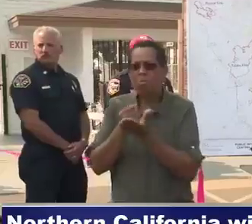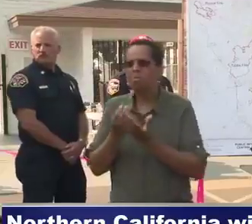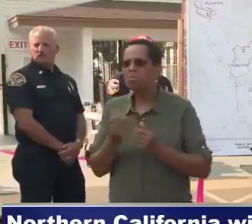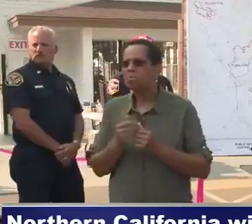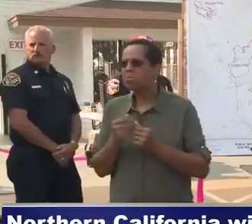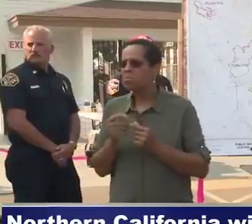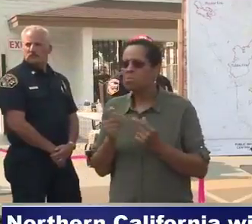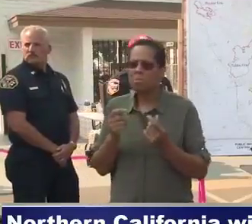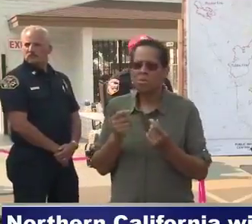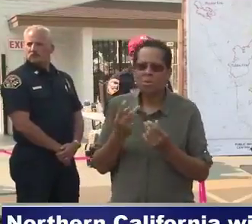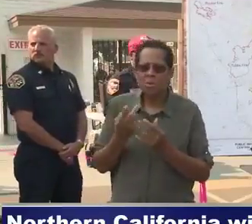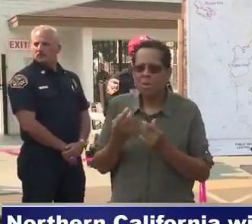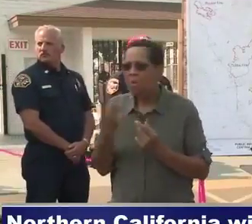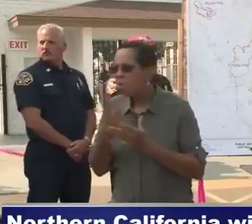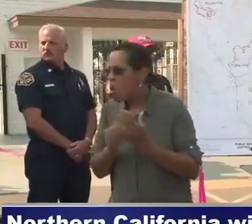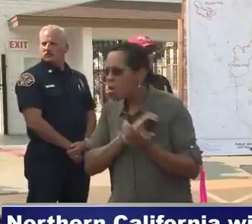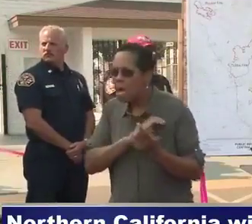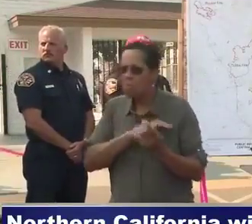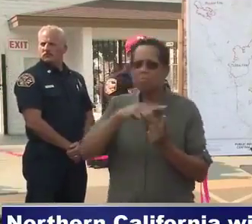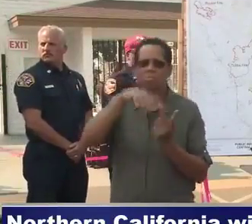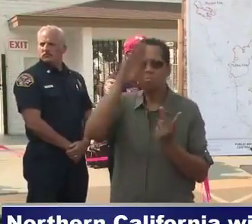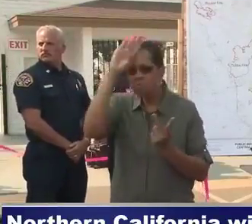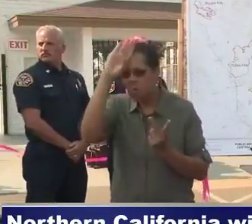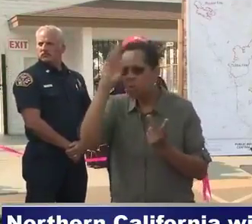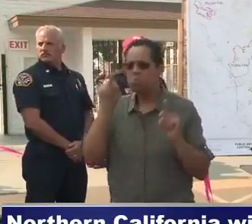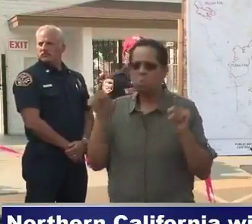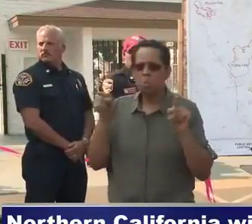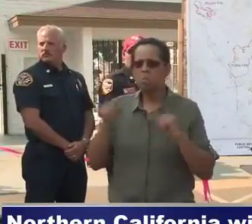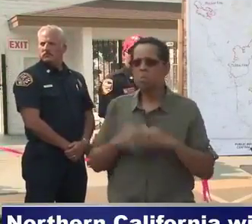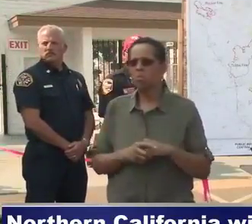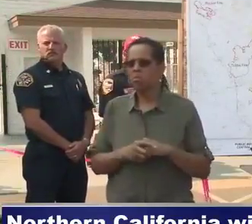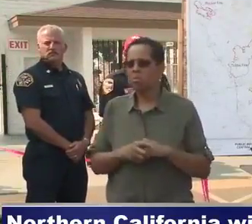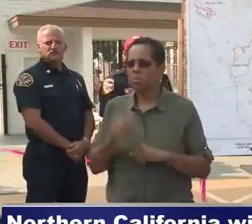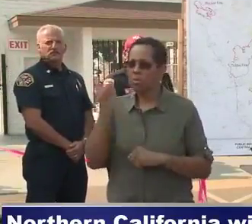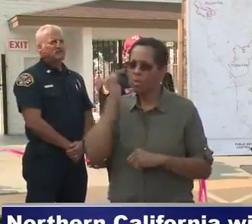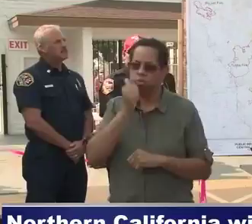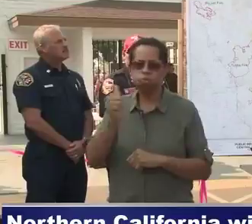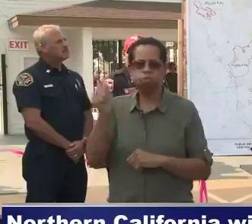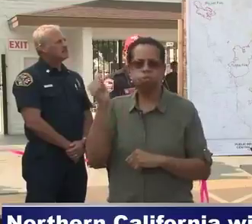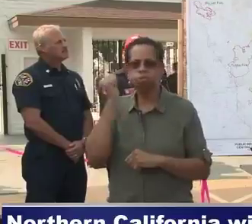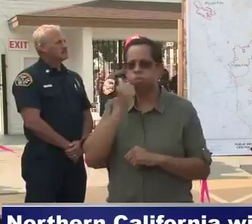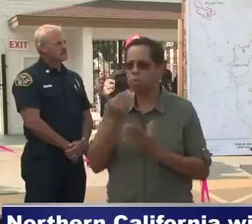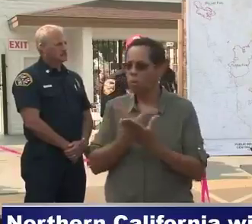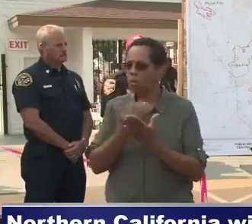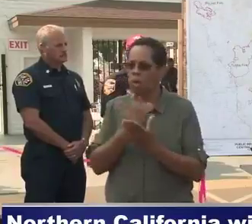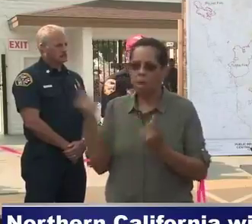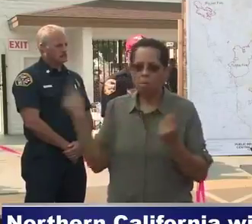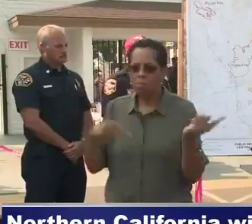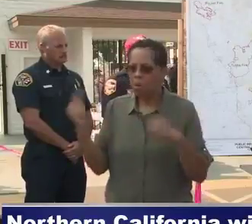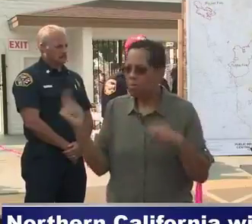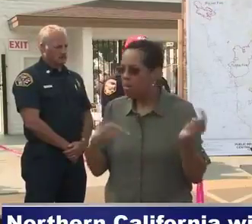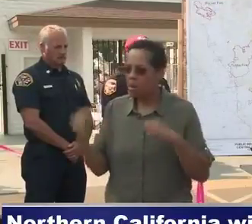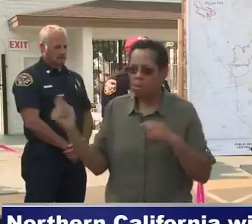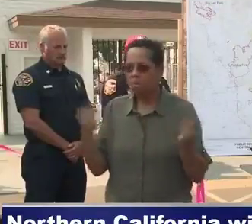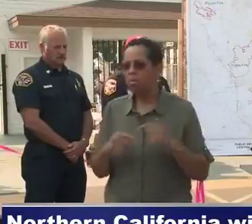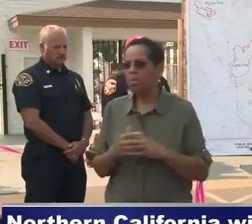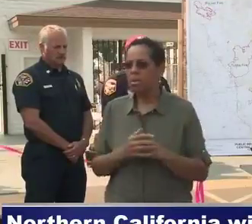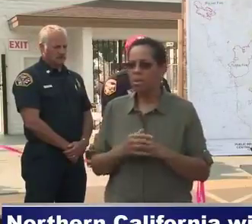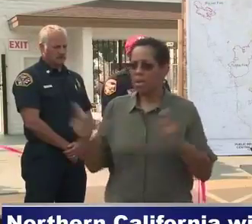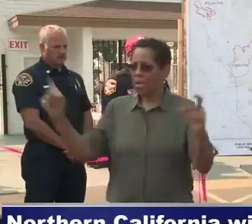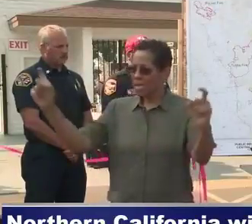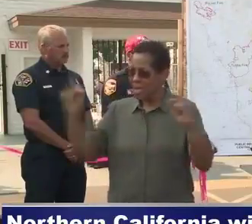enforcement. Every day we have new groups coming from out the region, giving into this community, helping keep it